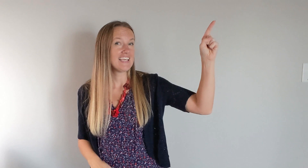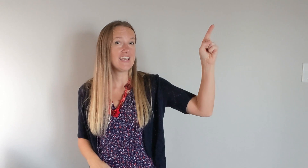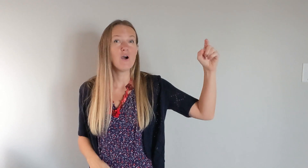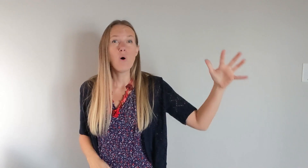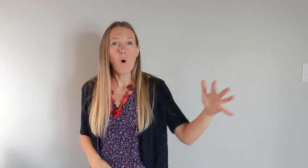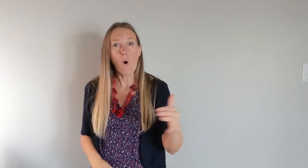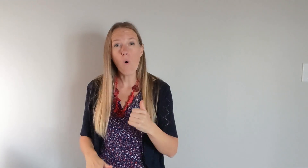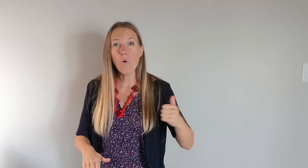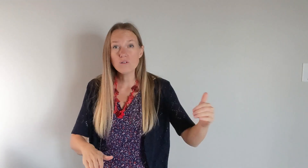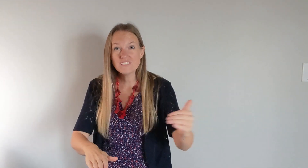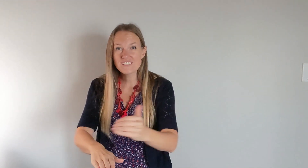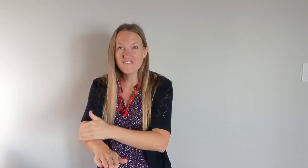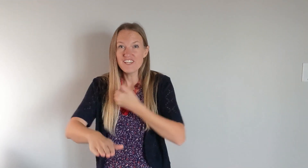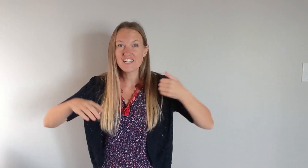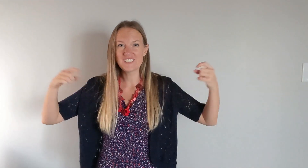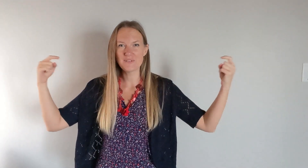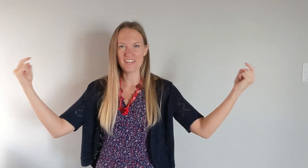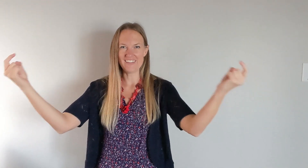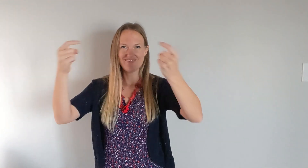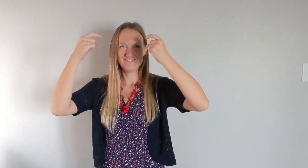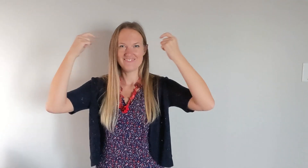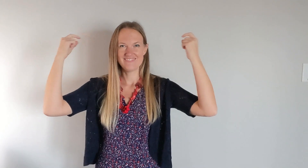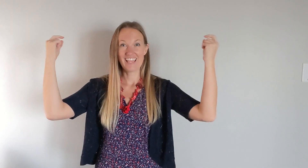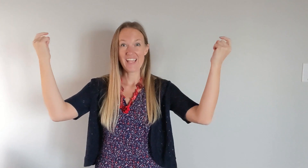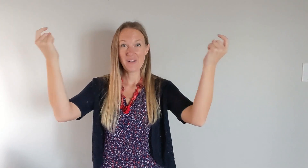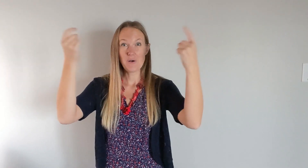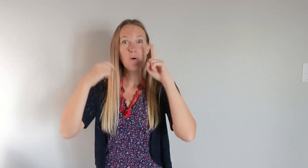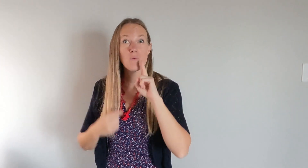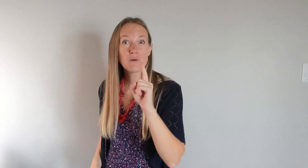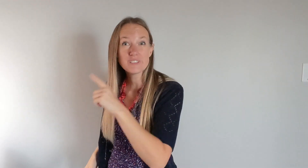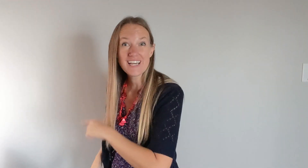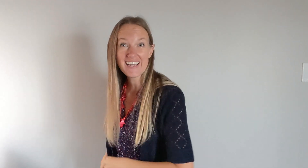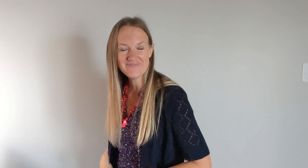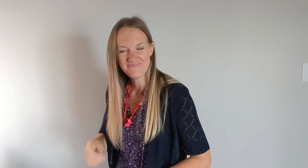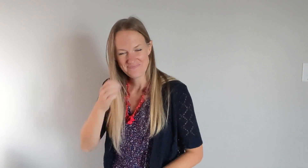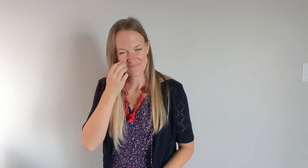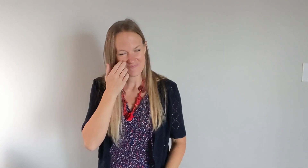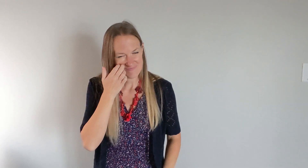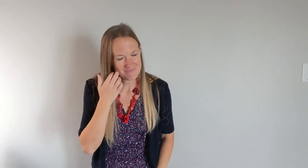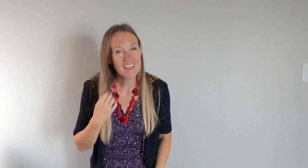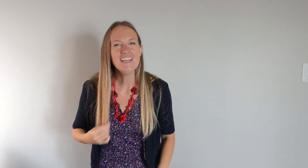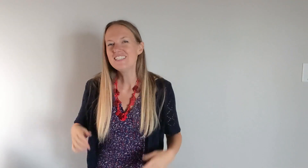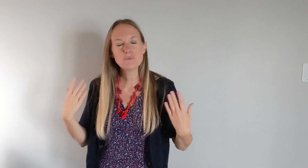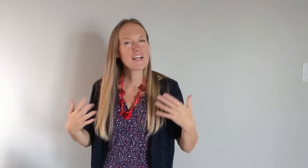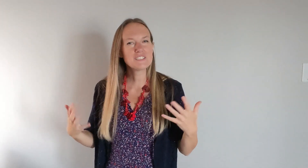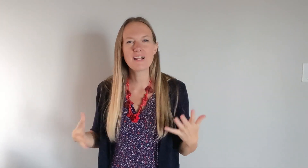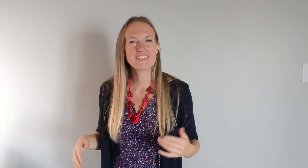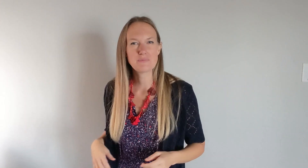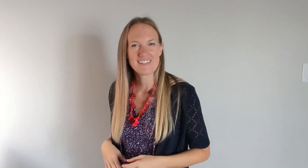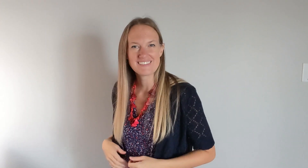he holds the victory. One more time. Just practice, practice, practice, guys,